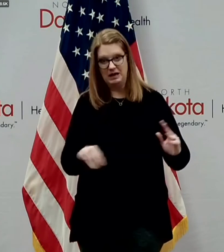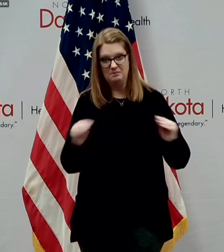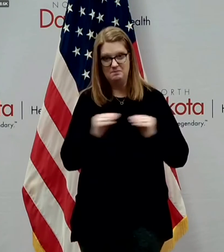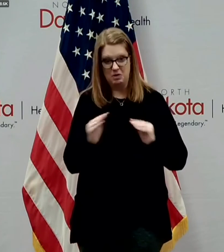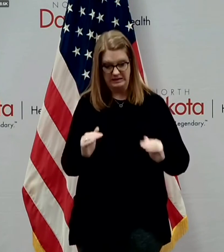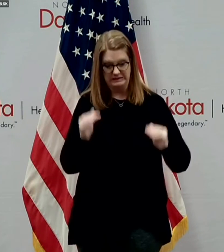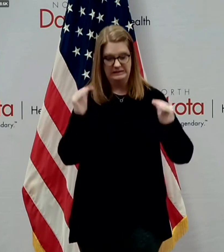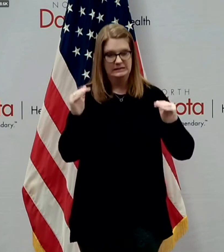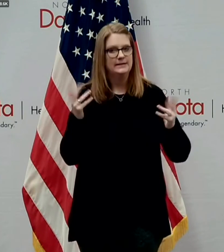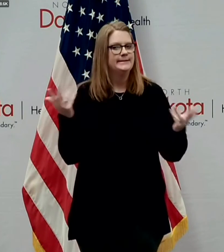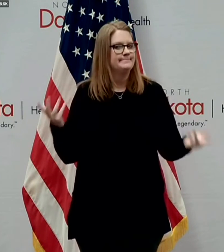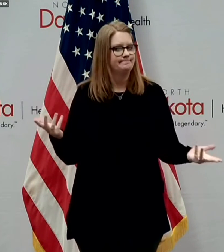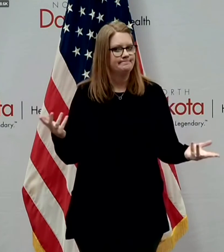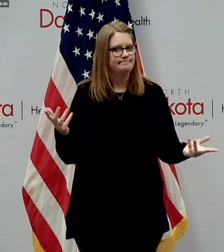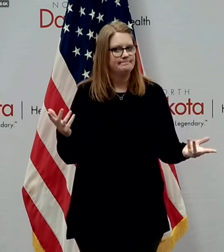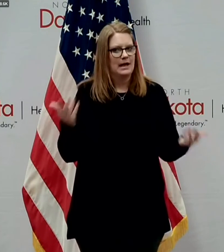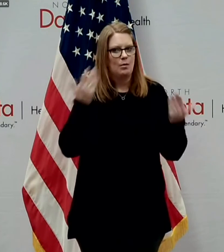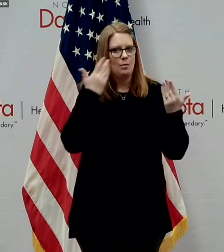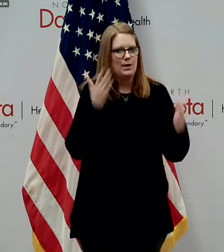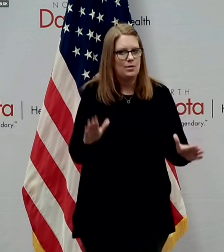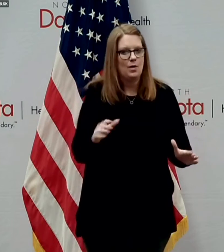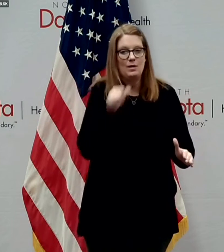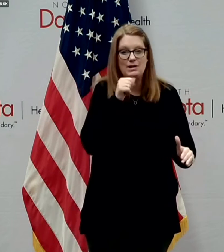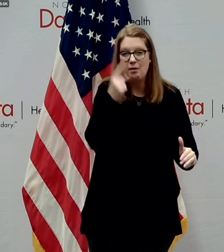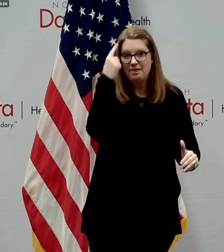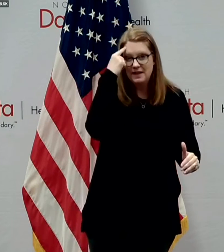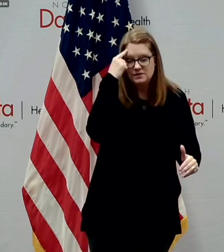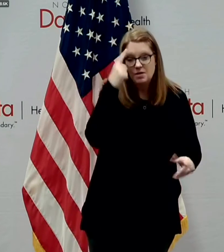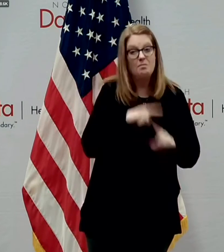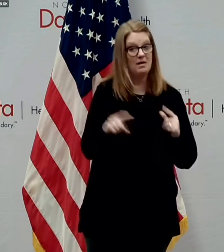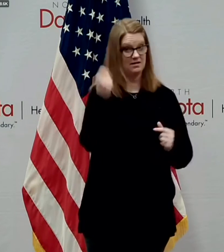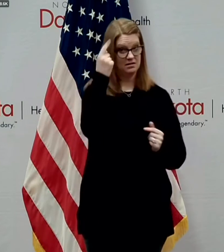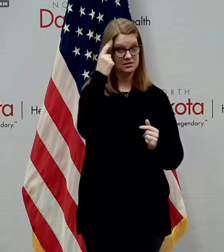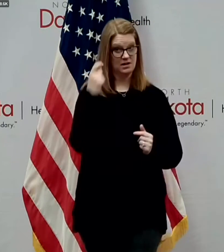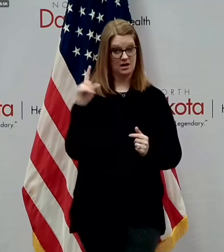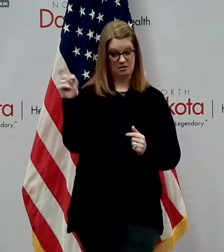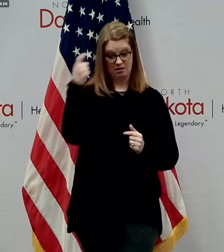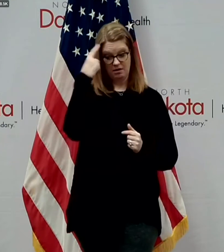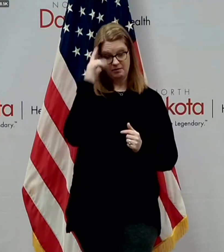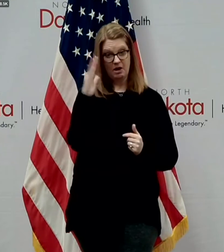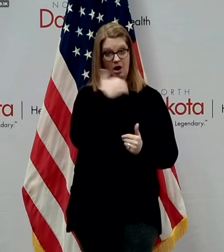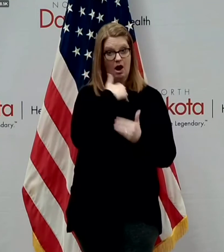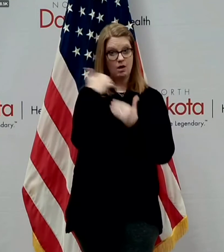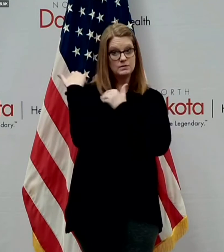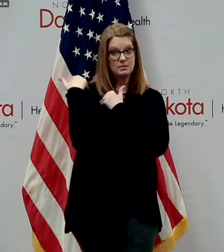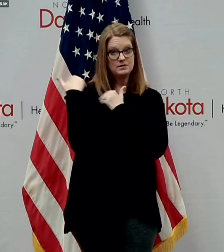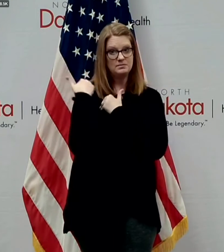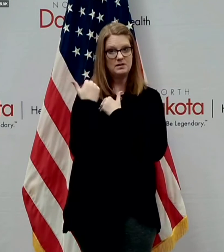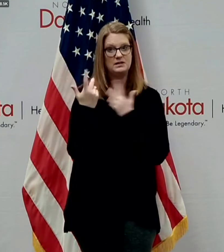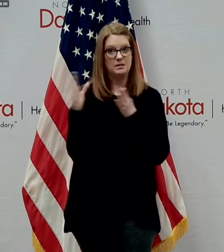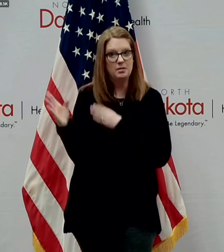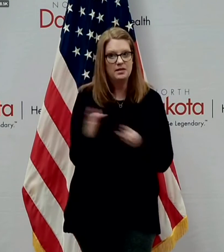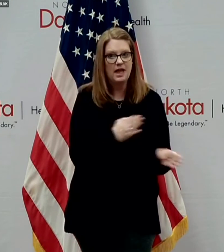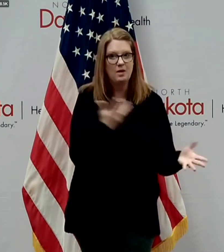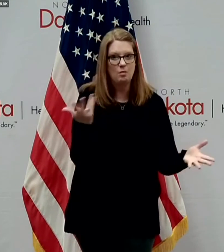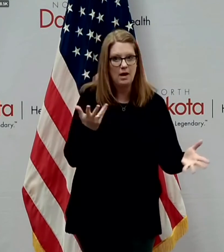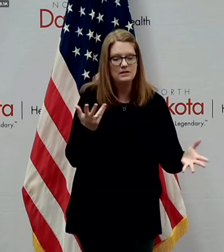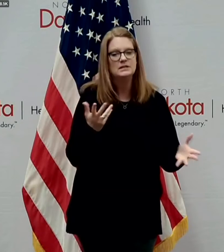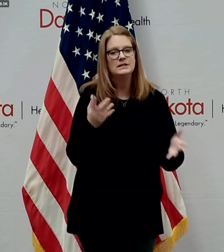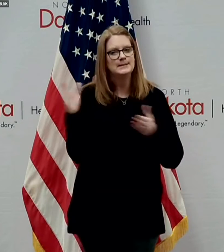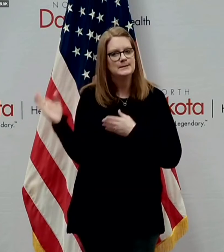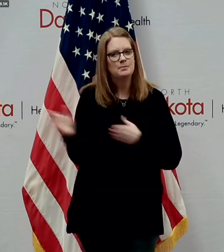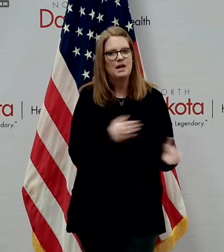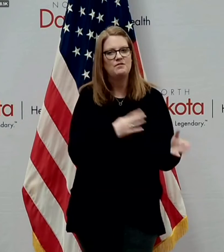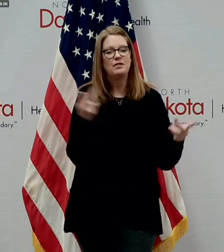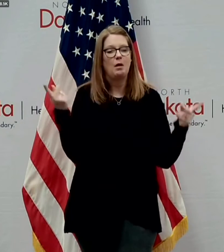our responsibility in government to prepare for the worst case scenarios, and in that regard our state is